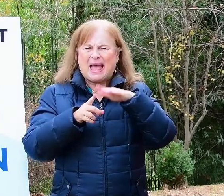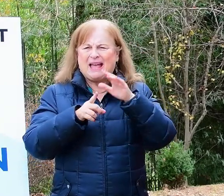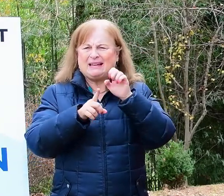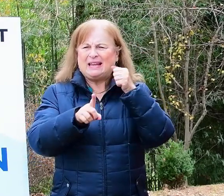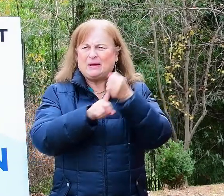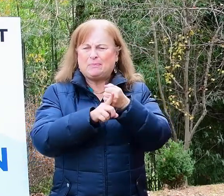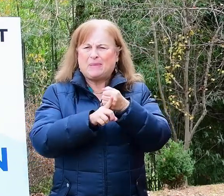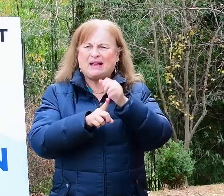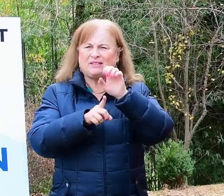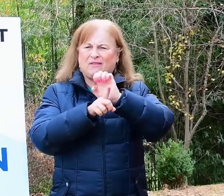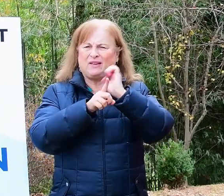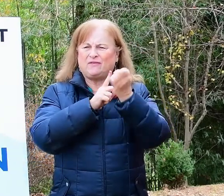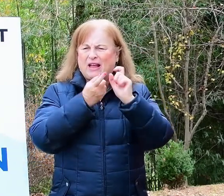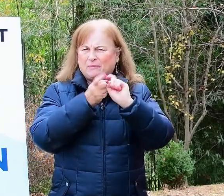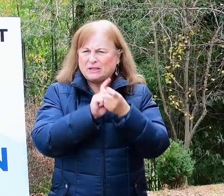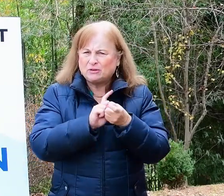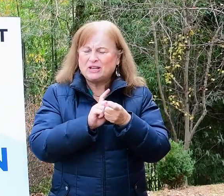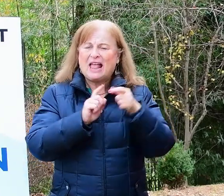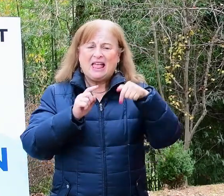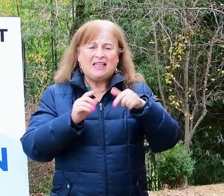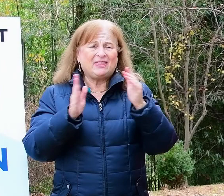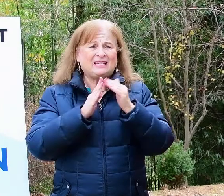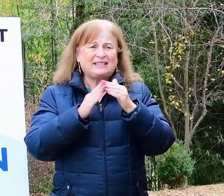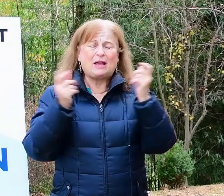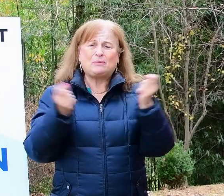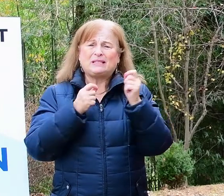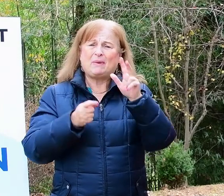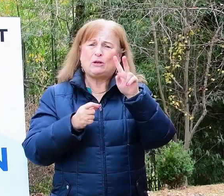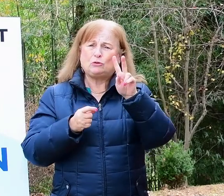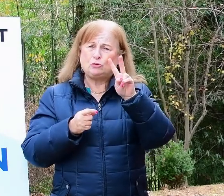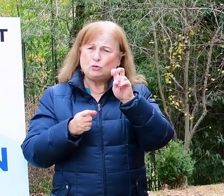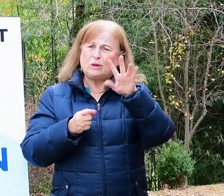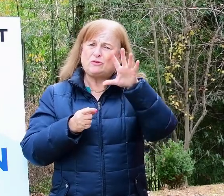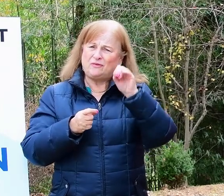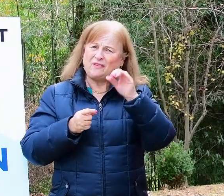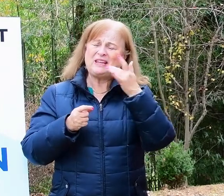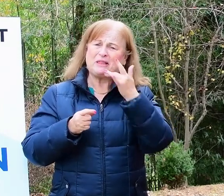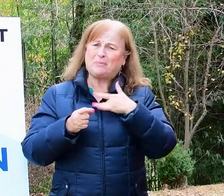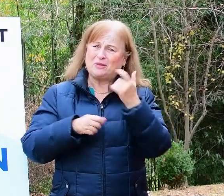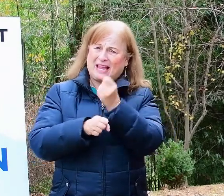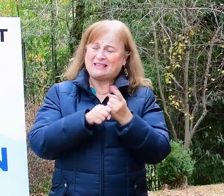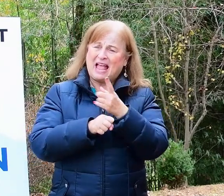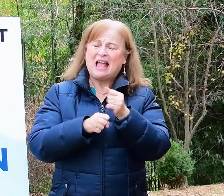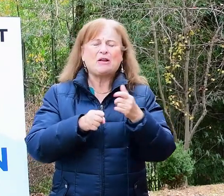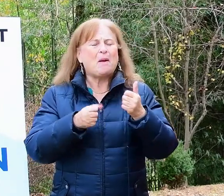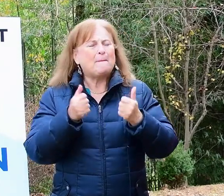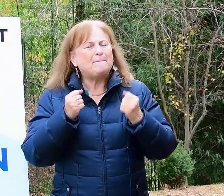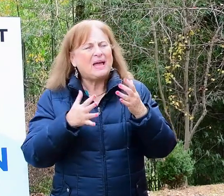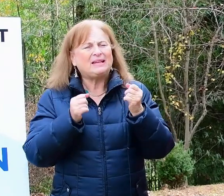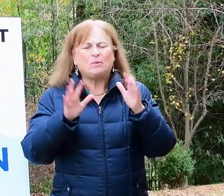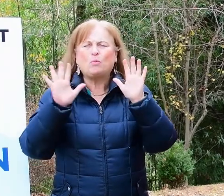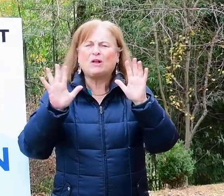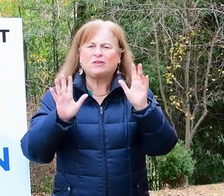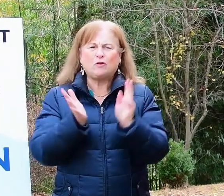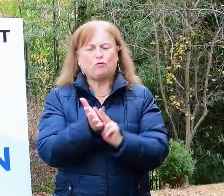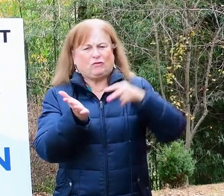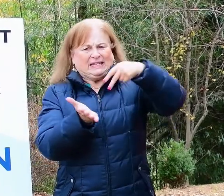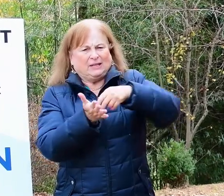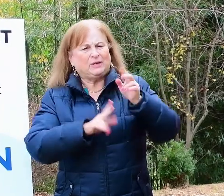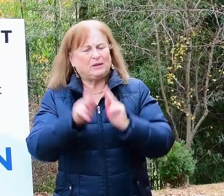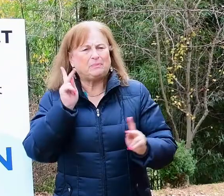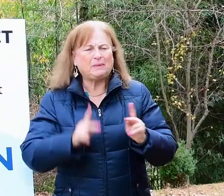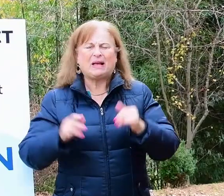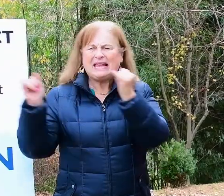will celebrate its 250th birthday next year, and it's composed of the most resilient people I know.